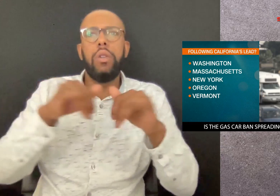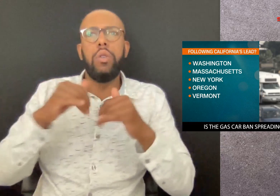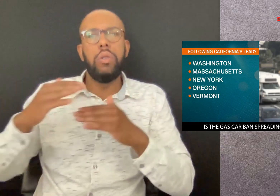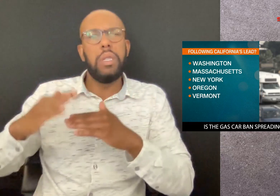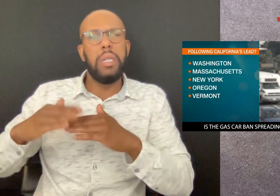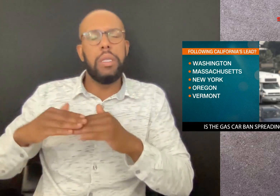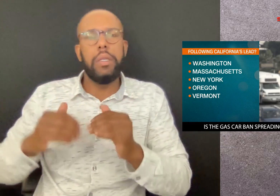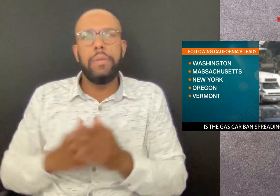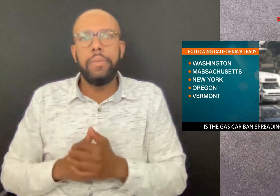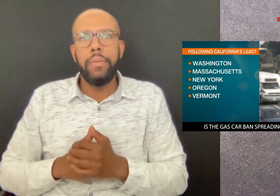part